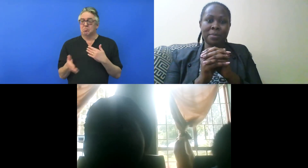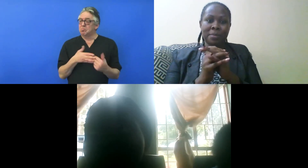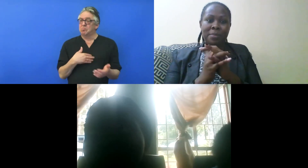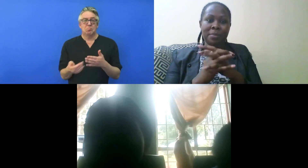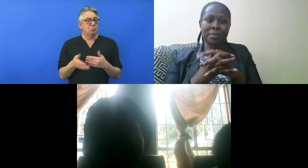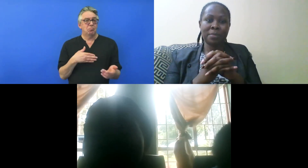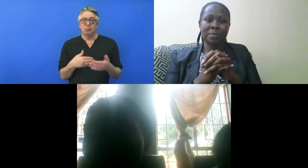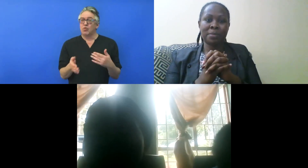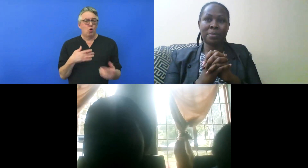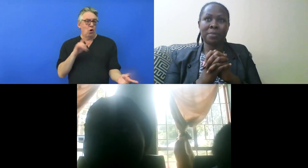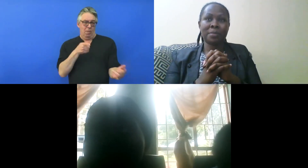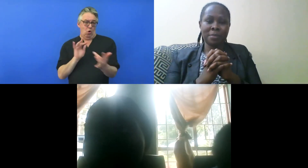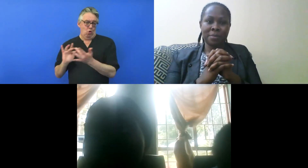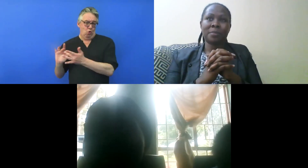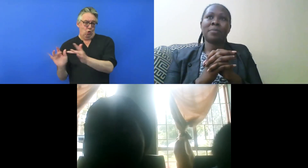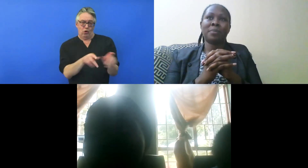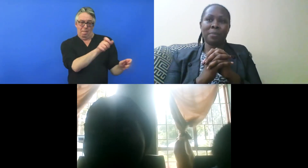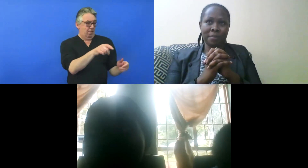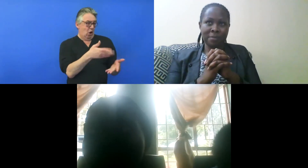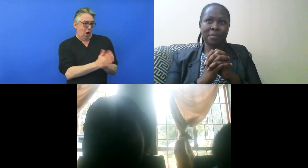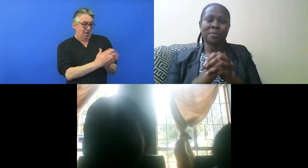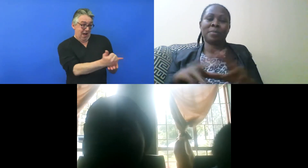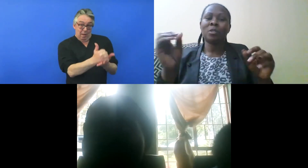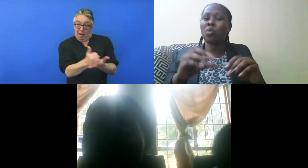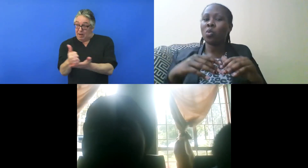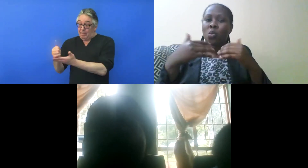approach people to help us. Thank you.